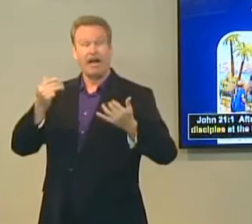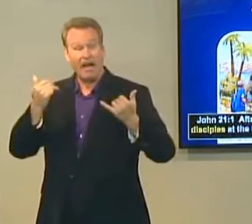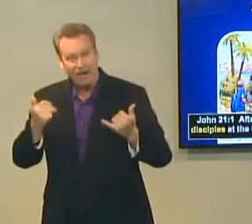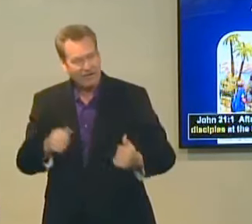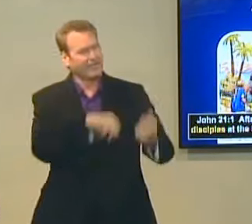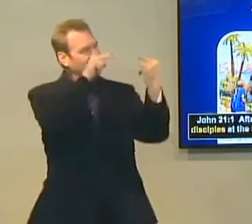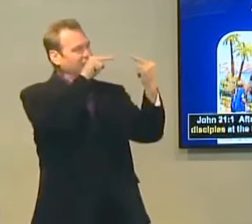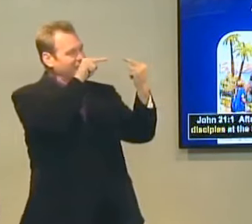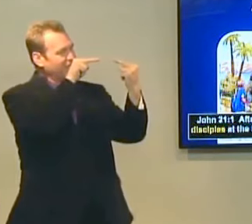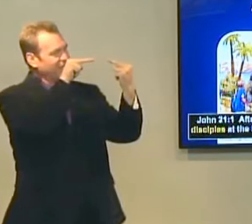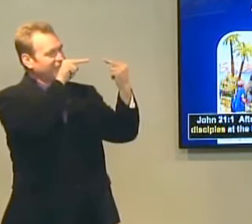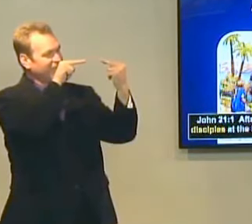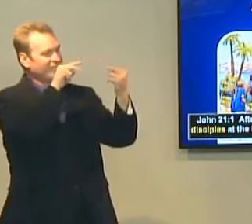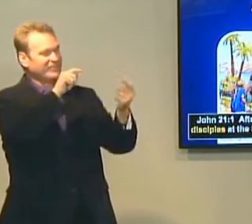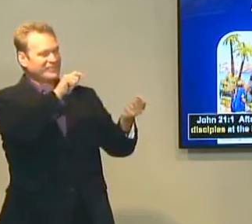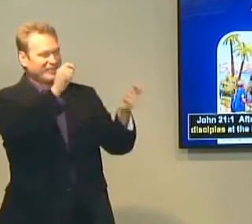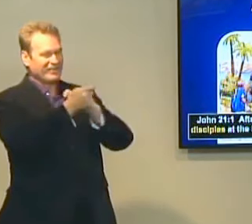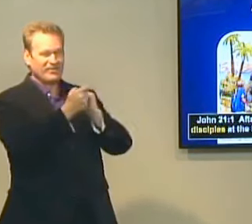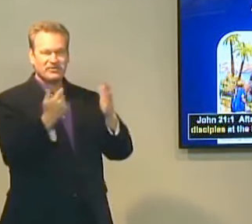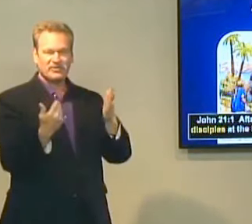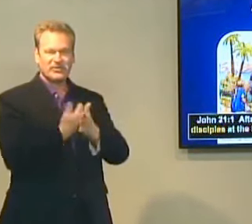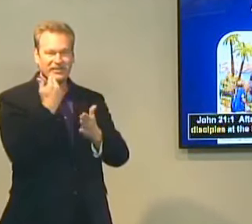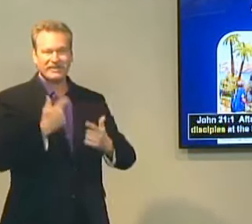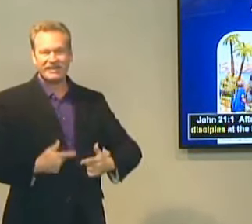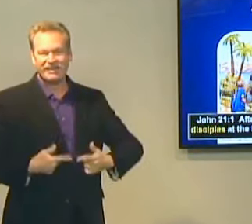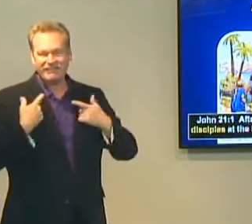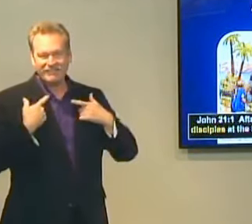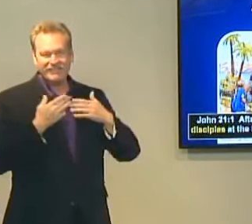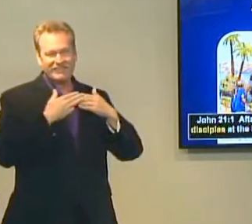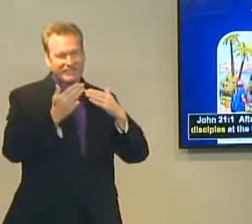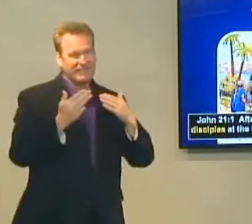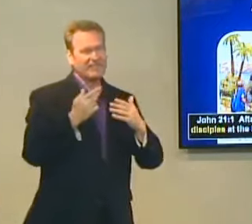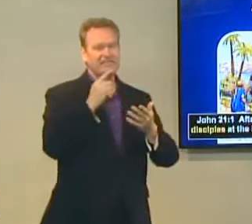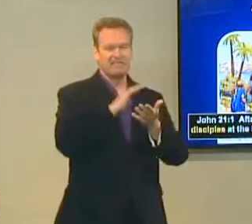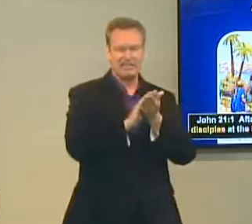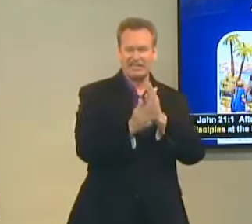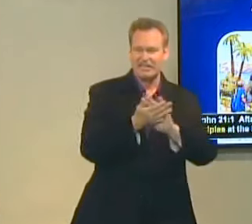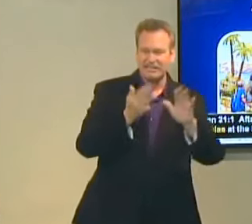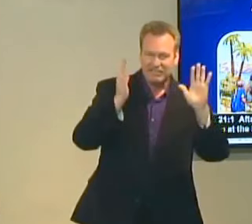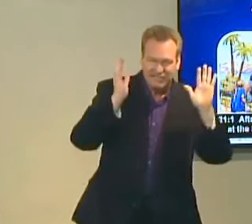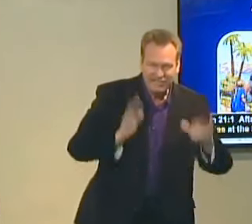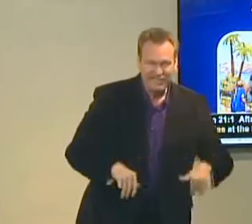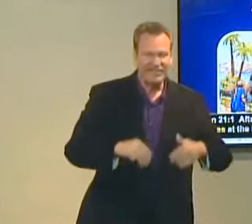At the last. Seeing his eyes again. changed him. To me. I. When he saw Jesus.